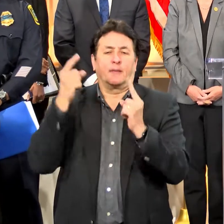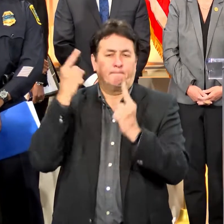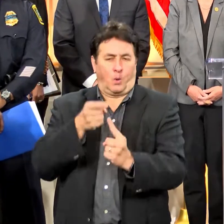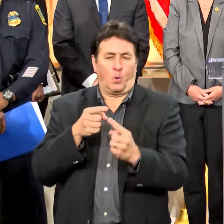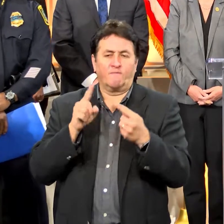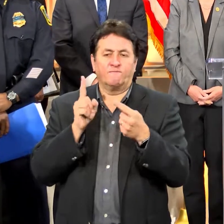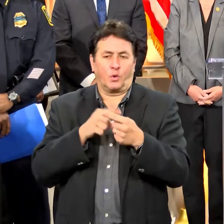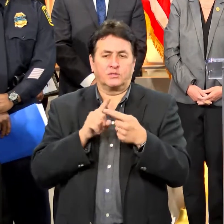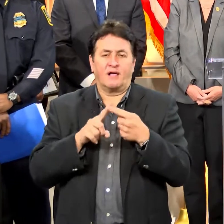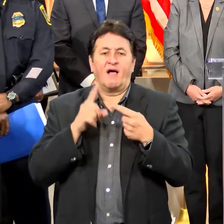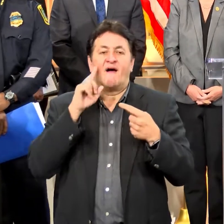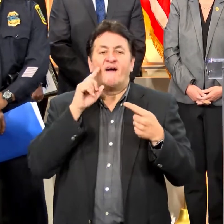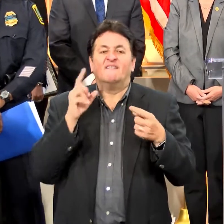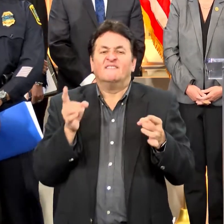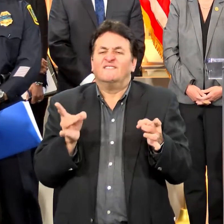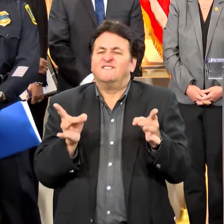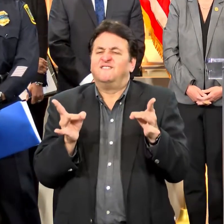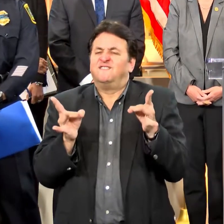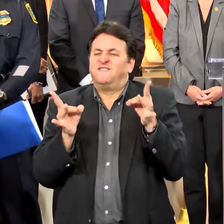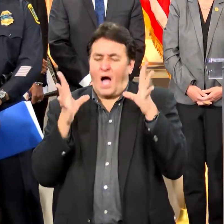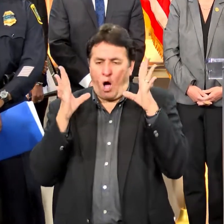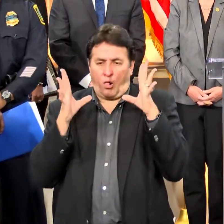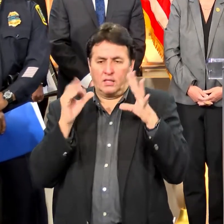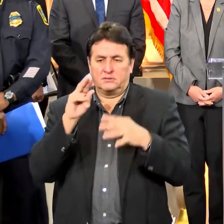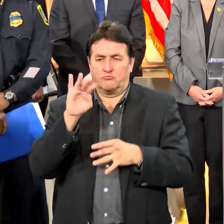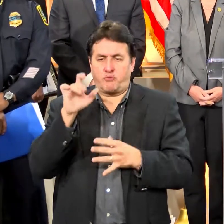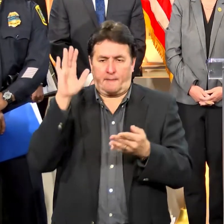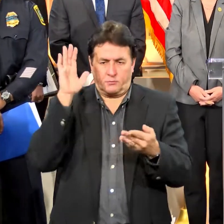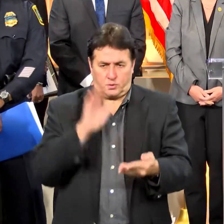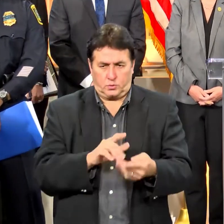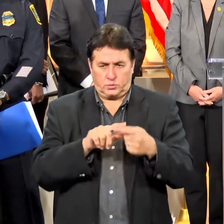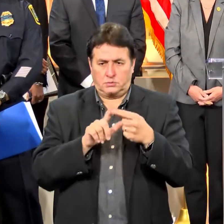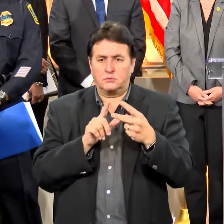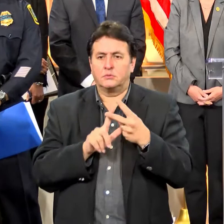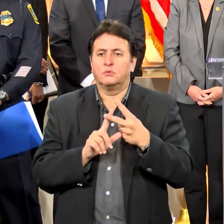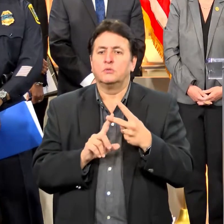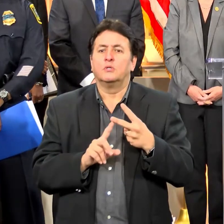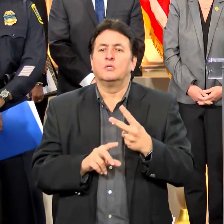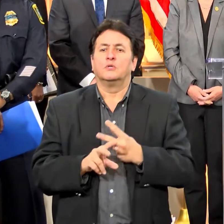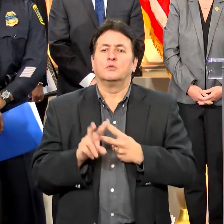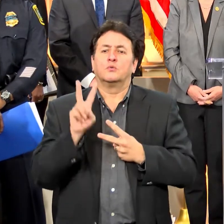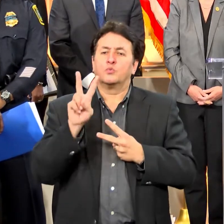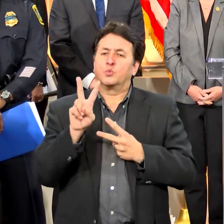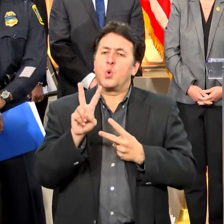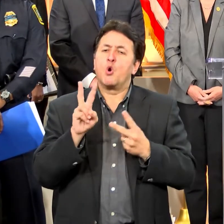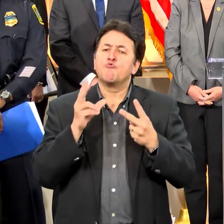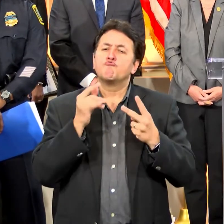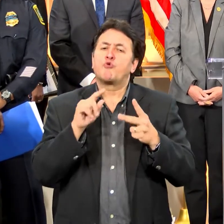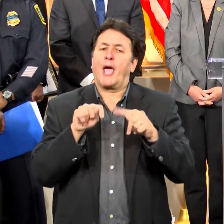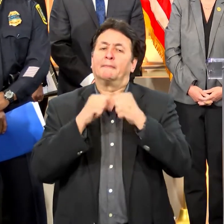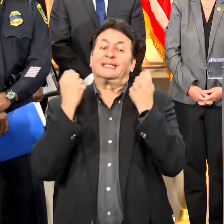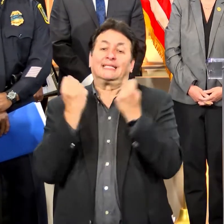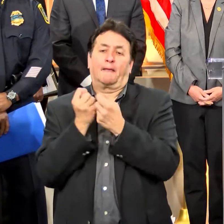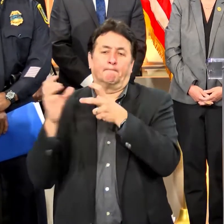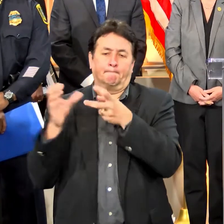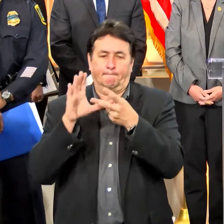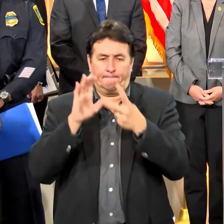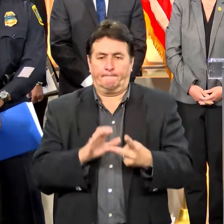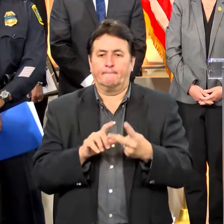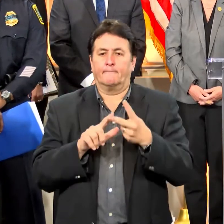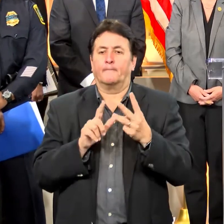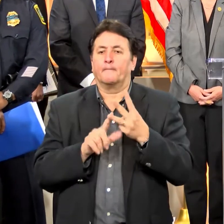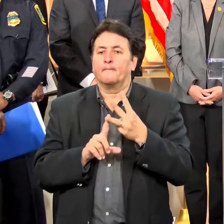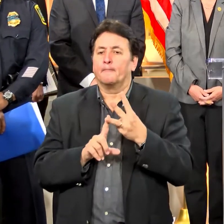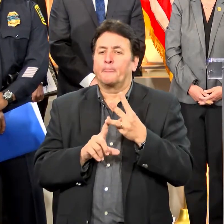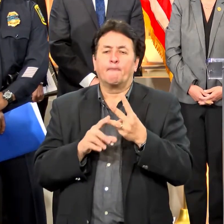and crime prevention. 2, crisis response teams. 3, key community partnerships. And 4,